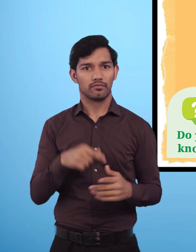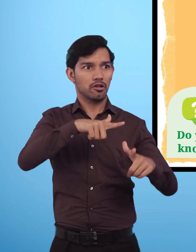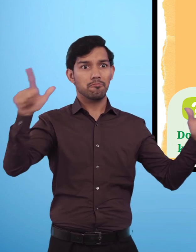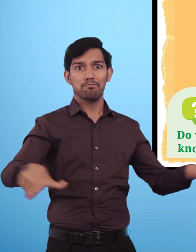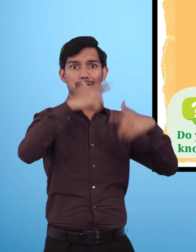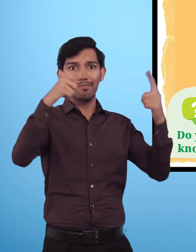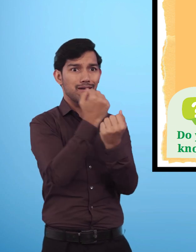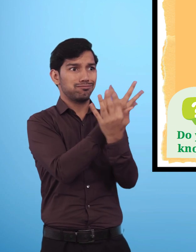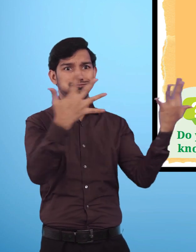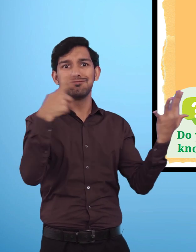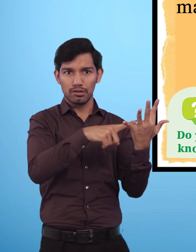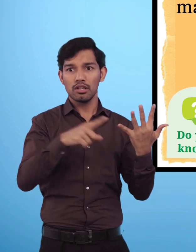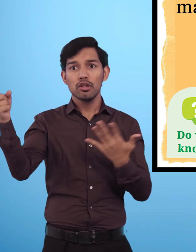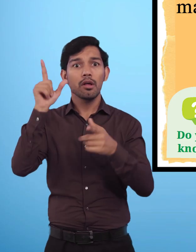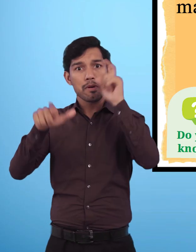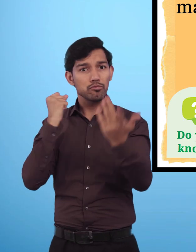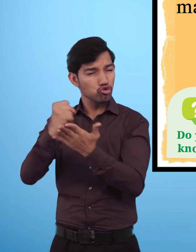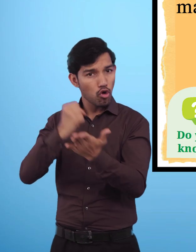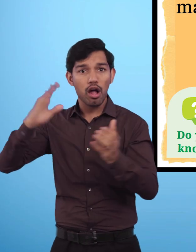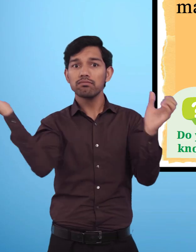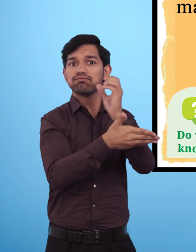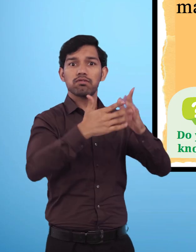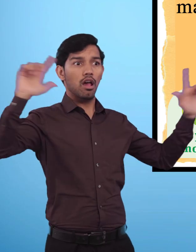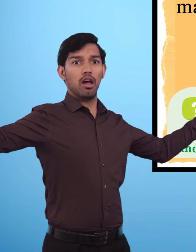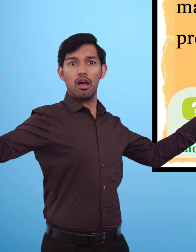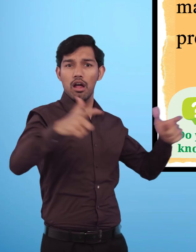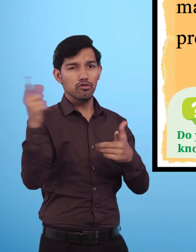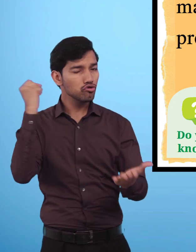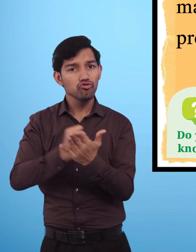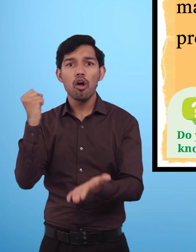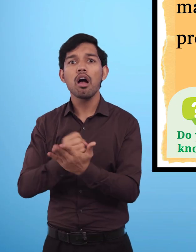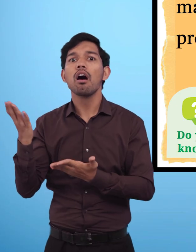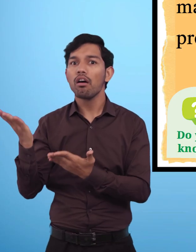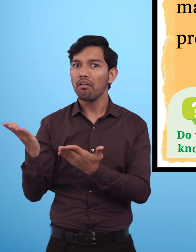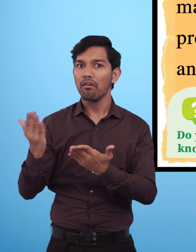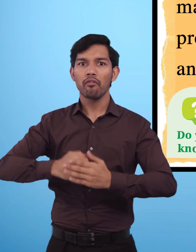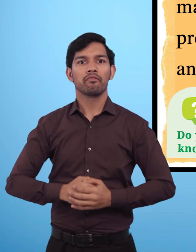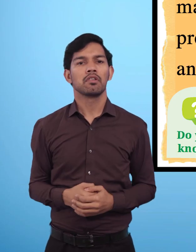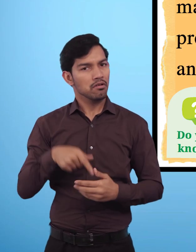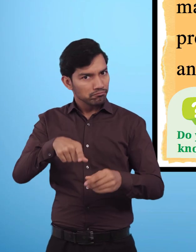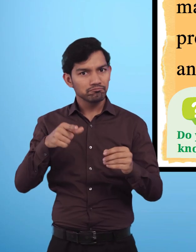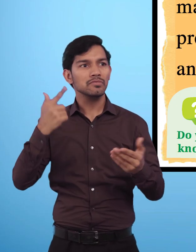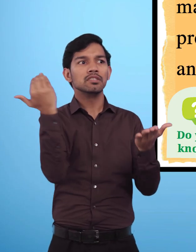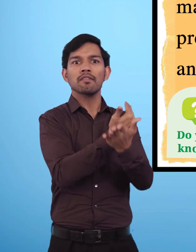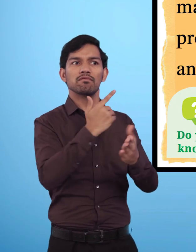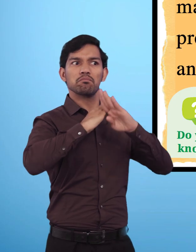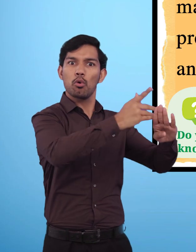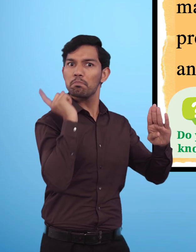Many efforts have been made by common people to prevent the cutting of trees and thus saving